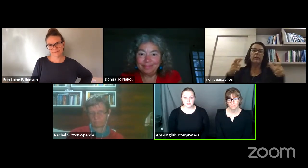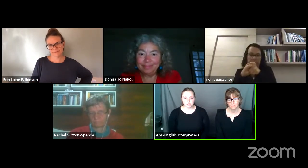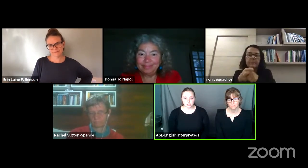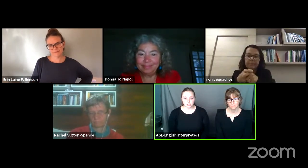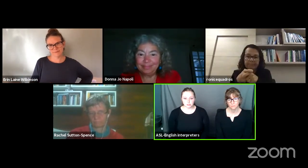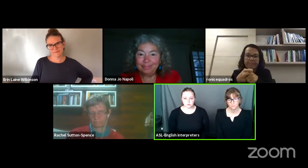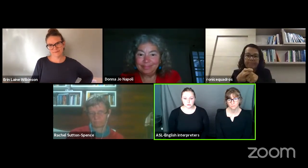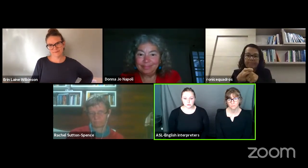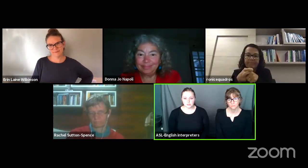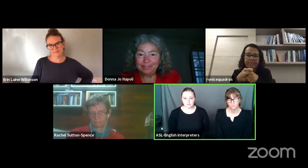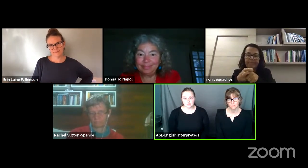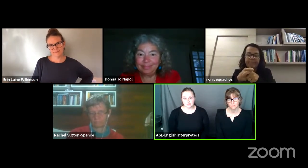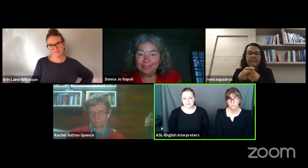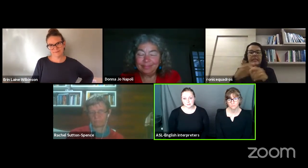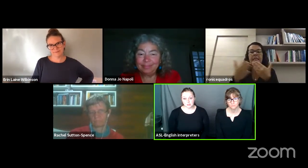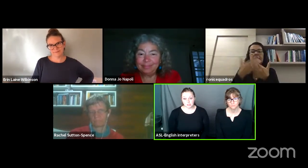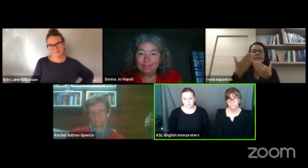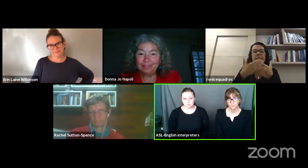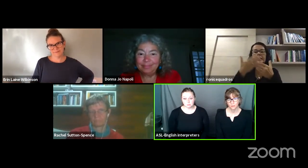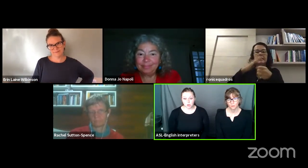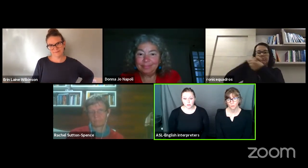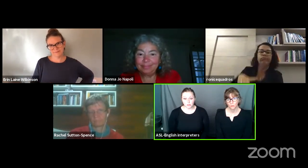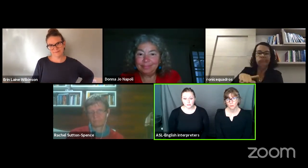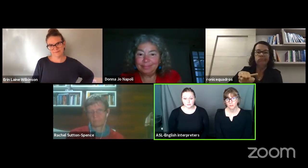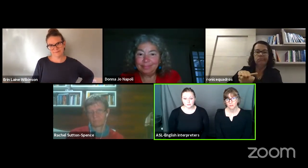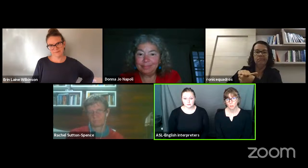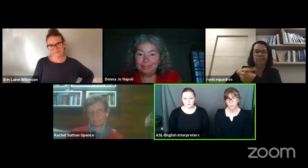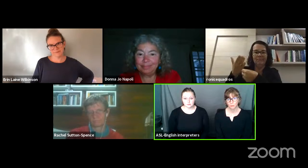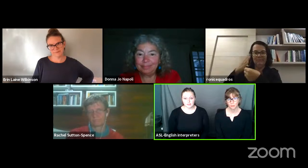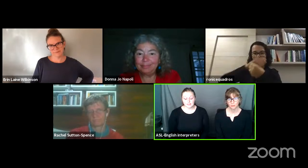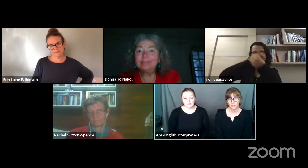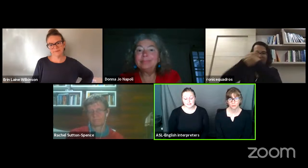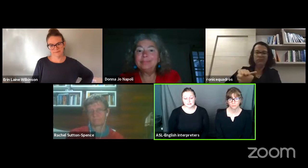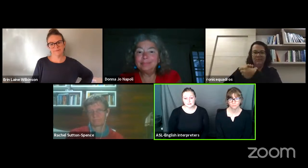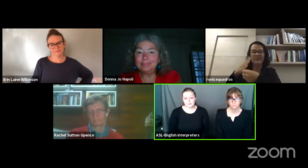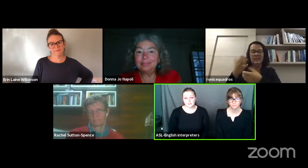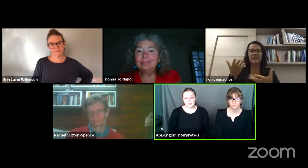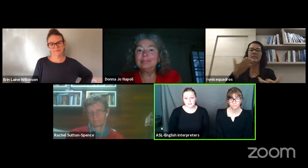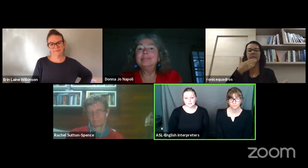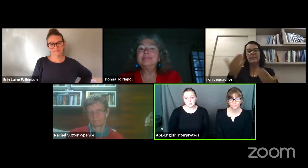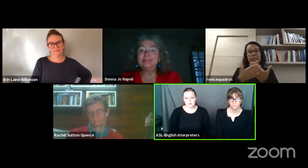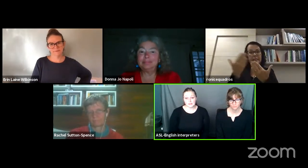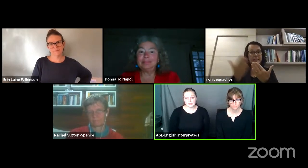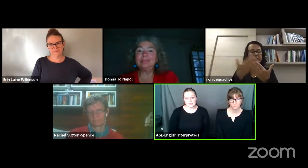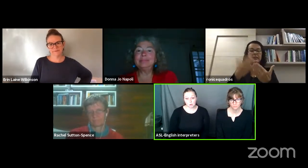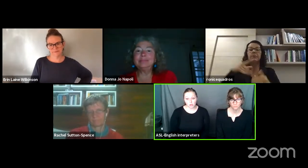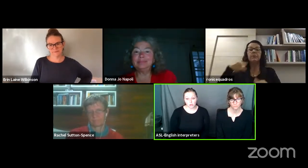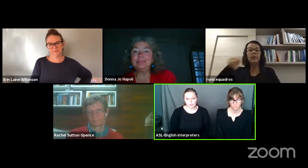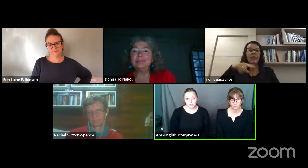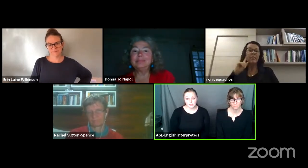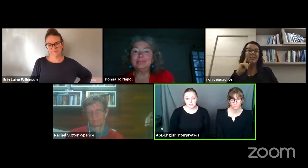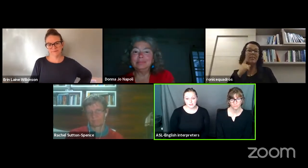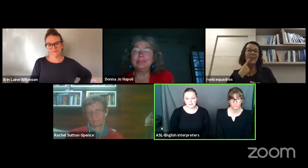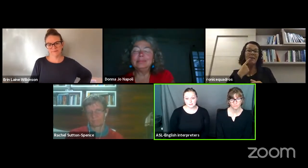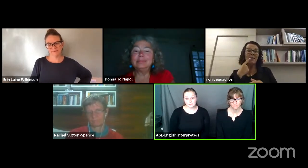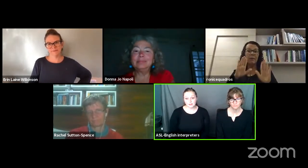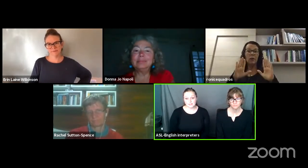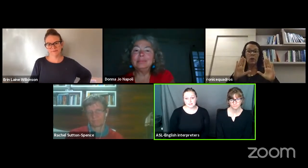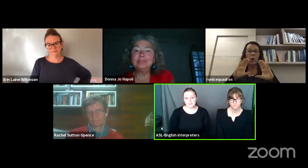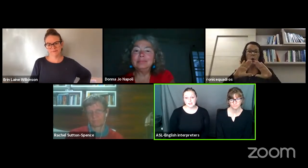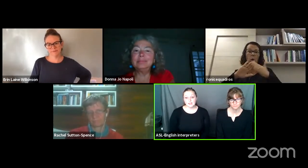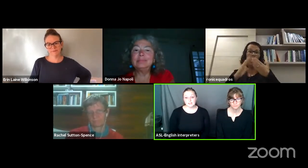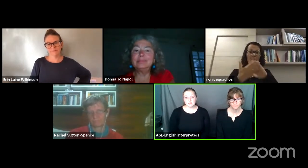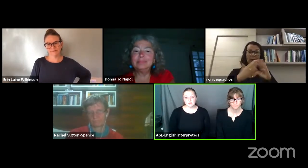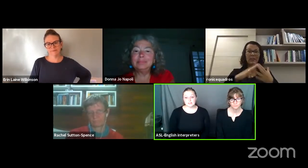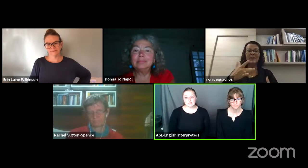language English users, is a much smaller. The deaf community is smaller in